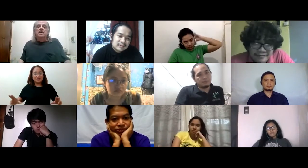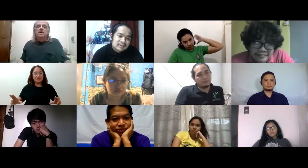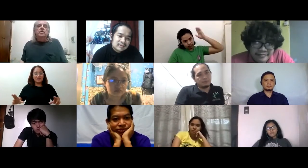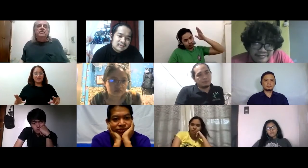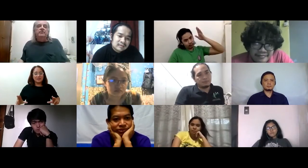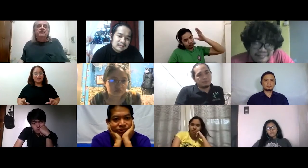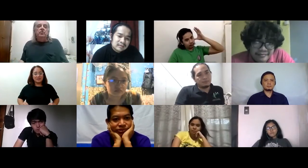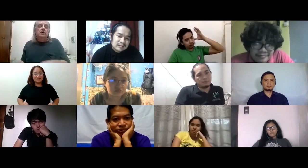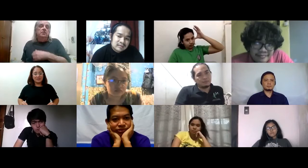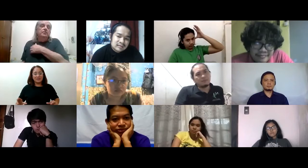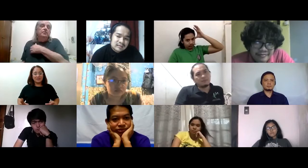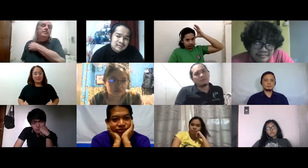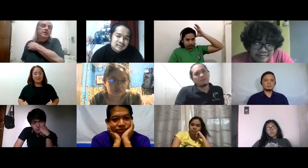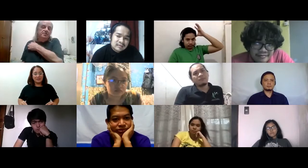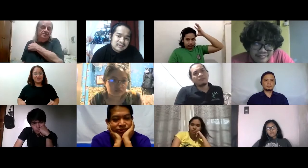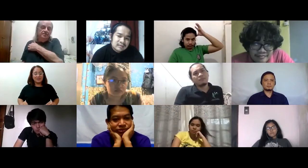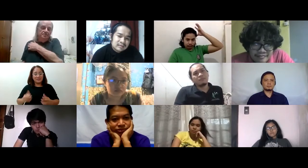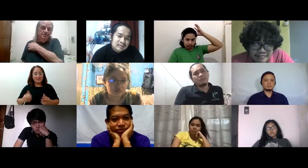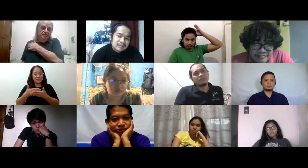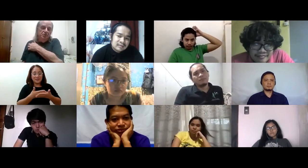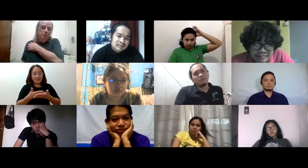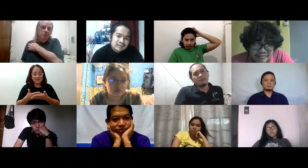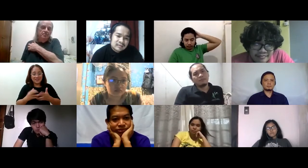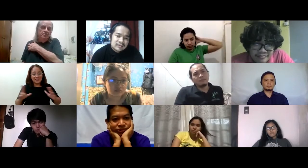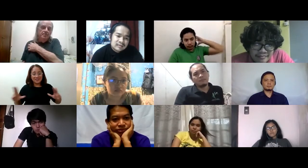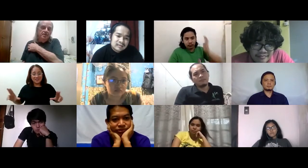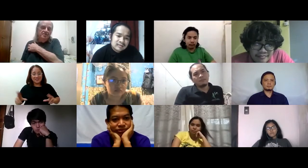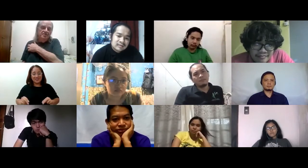underwear for babies, to put on babies.